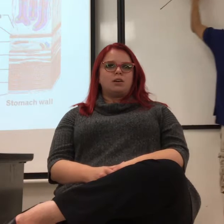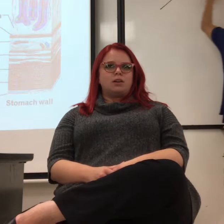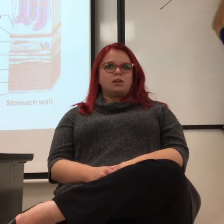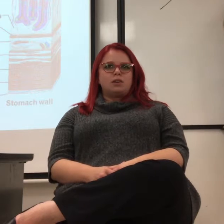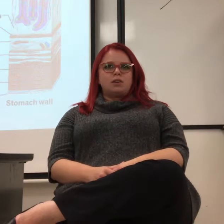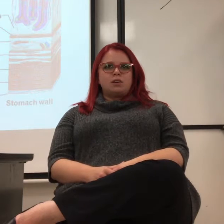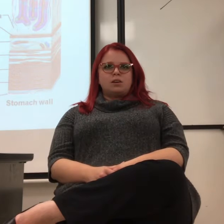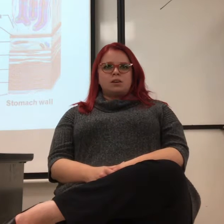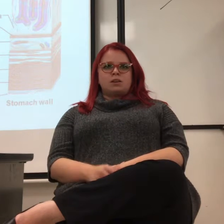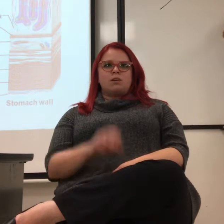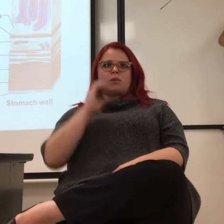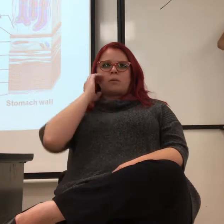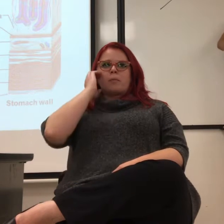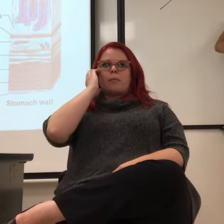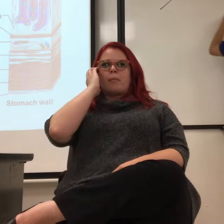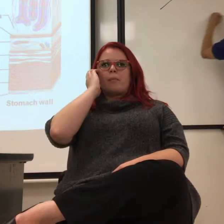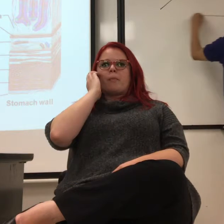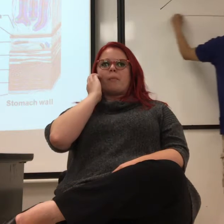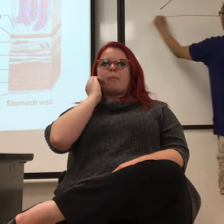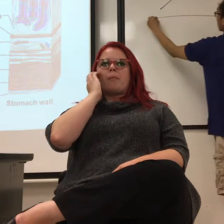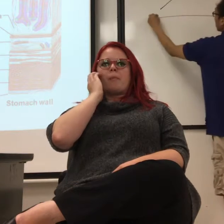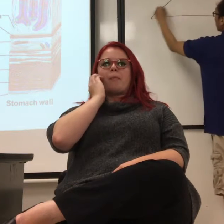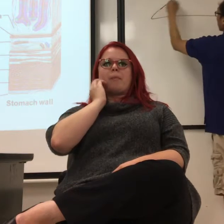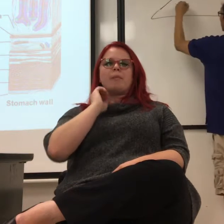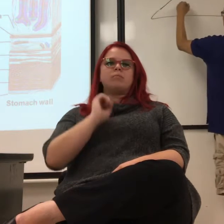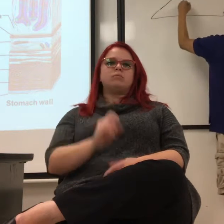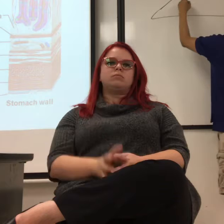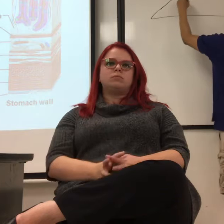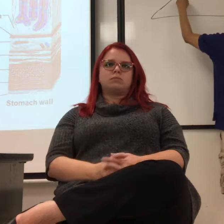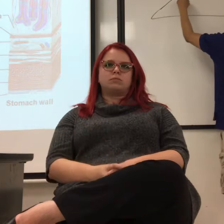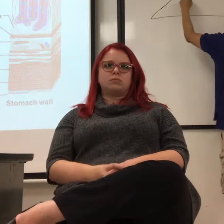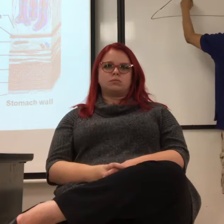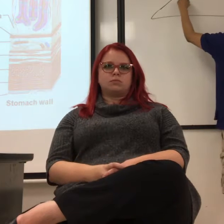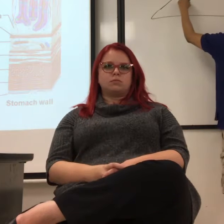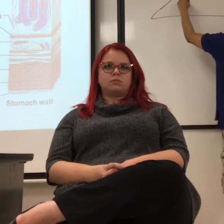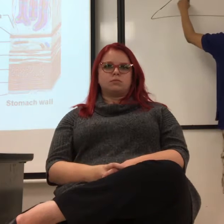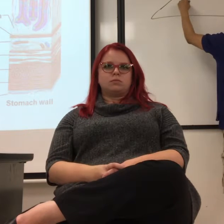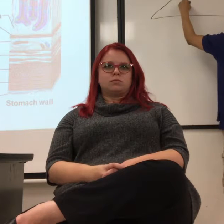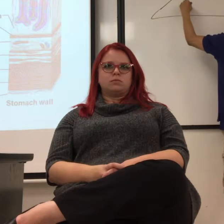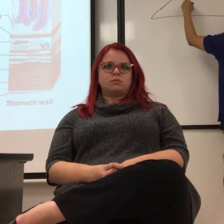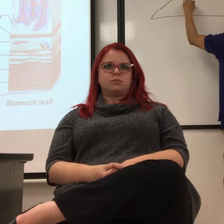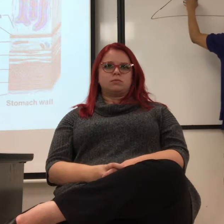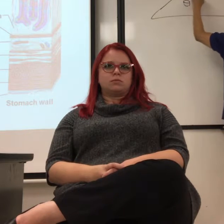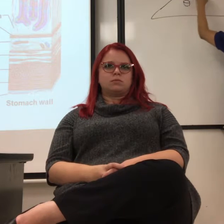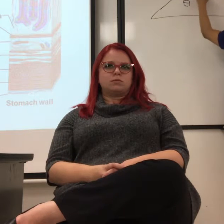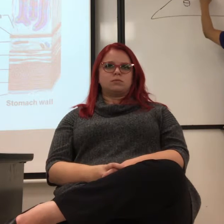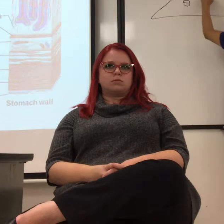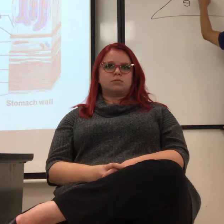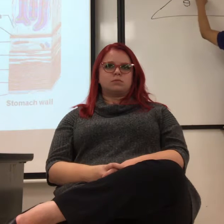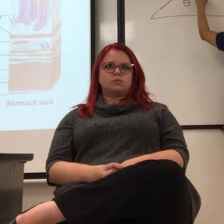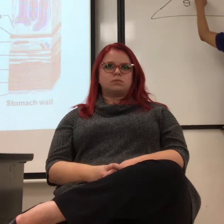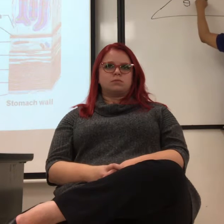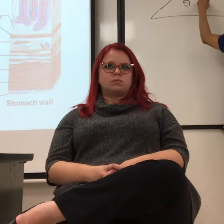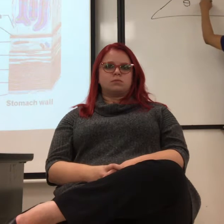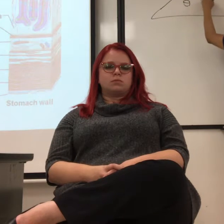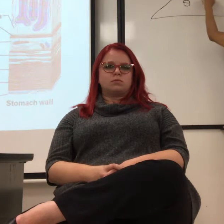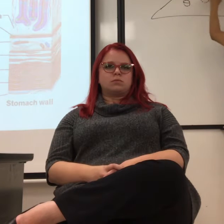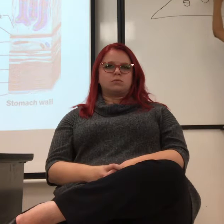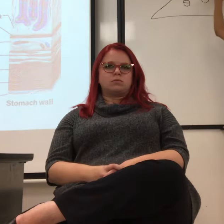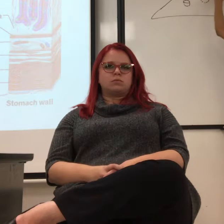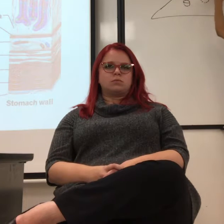So here's the surface of the endothelium. All these like little pits.